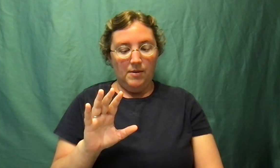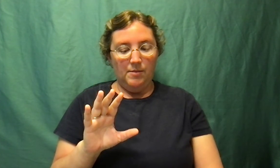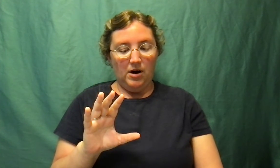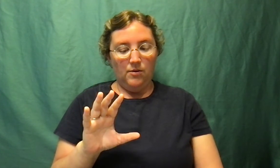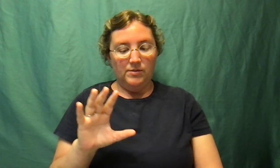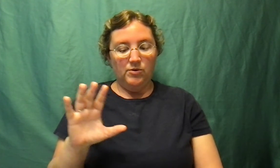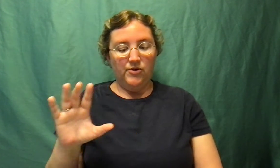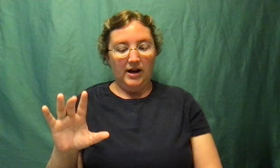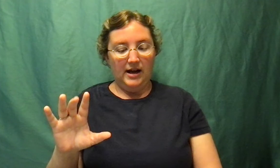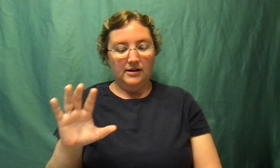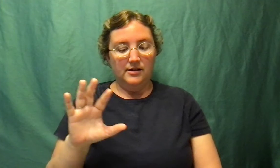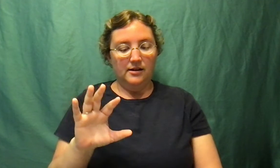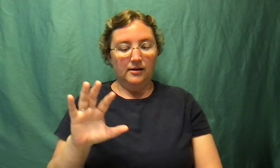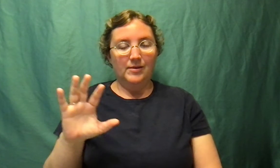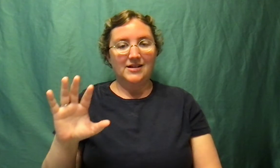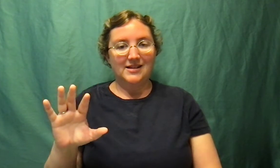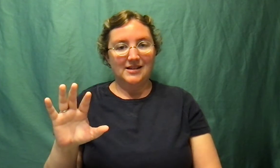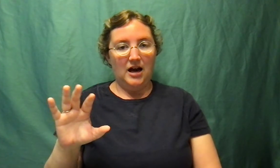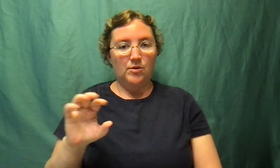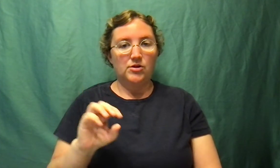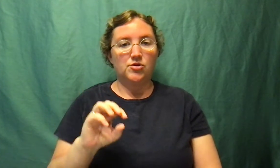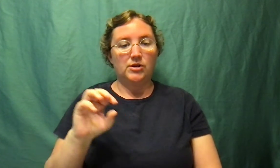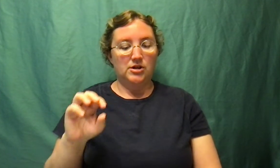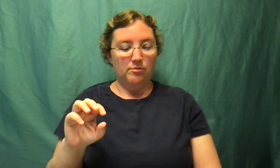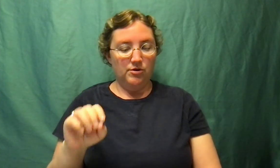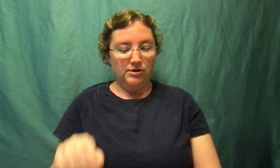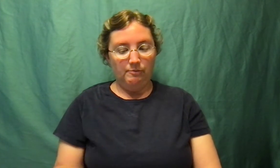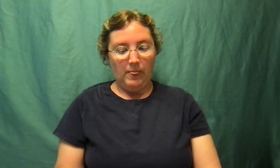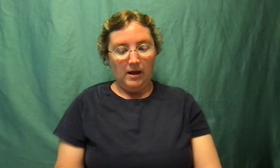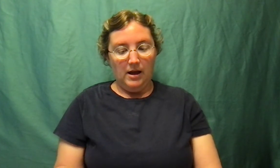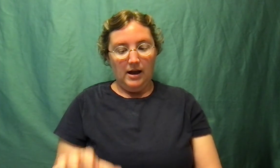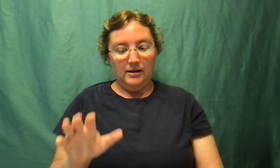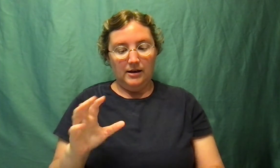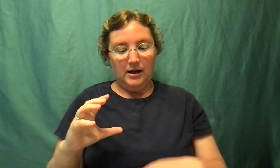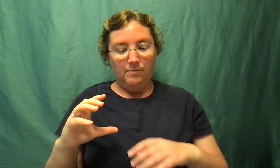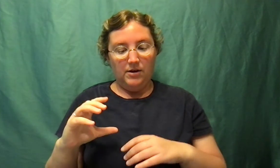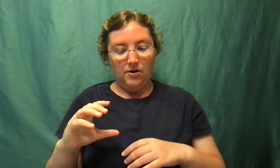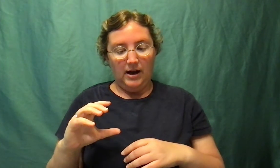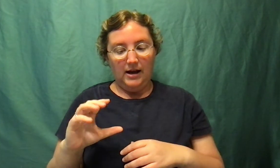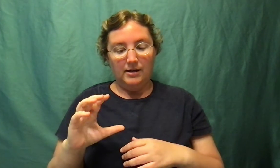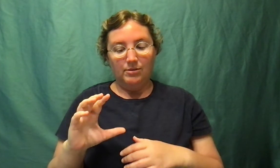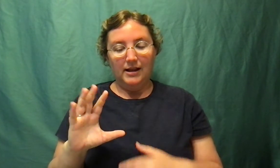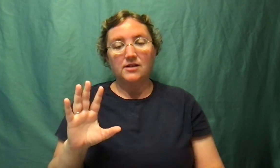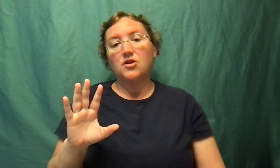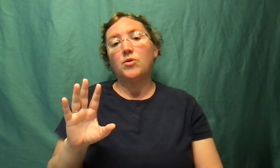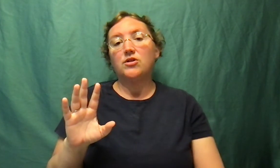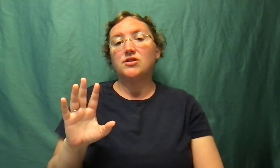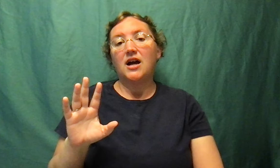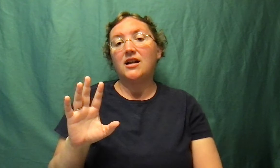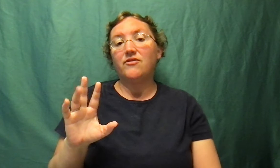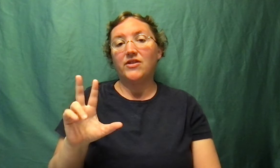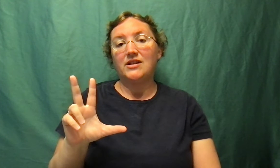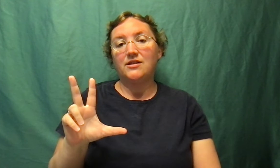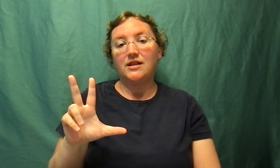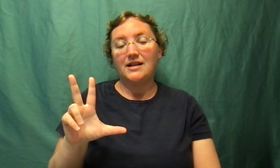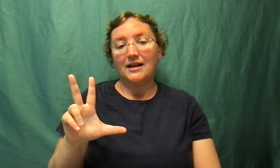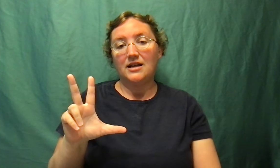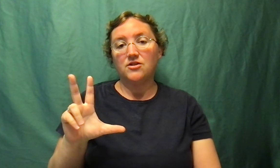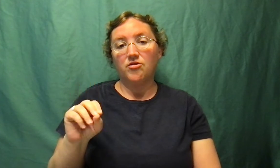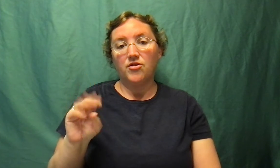But always move your hand to a little bit to the side when you switch numbers. And keep your hand in place, though, when you're signing for the decade. So